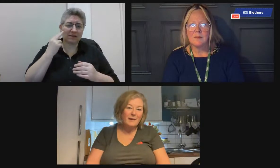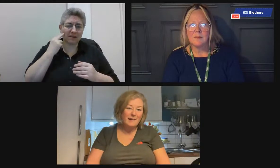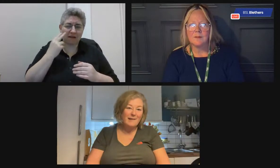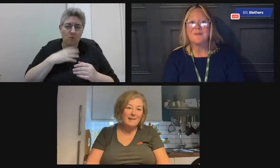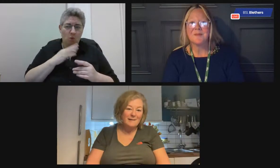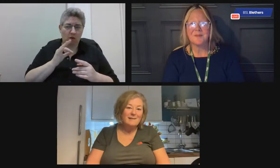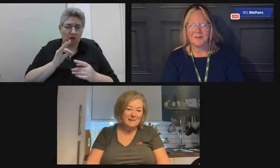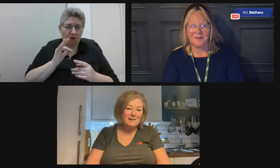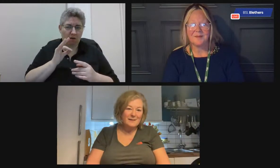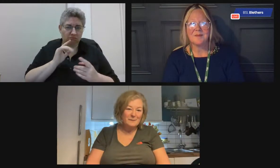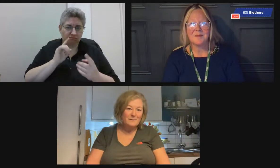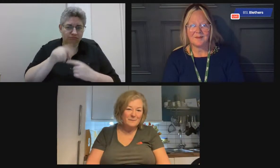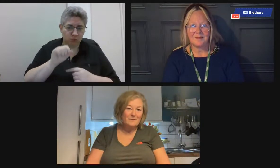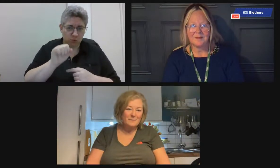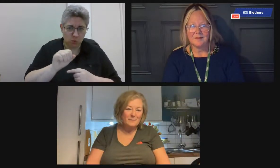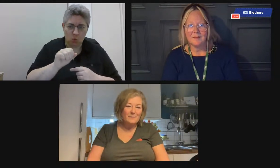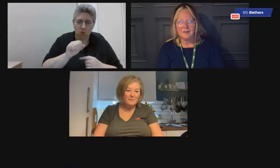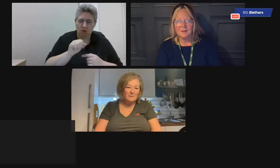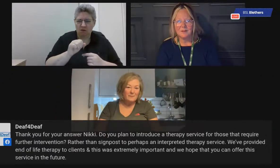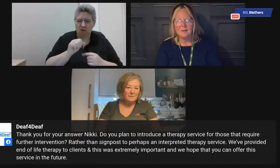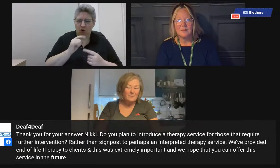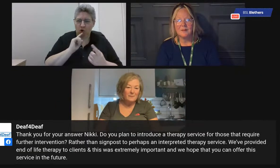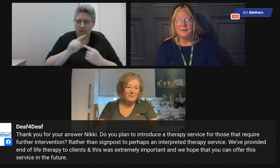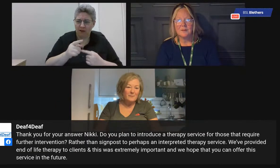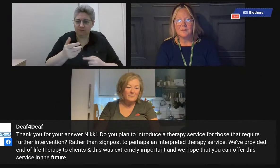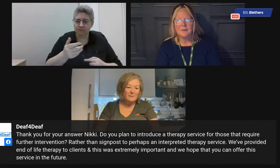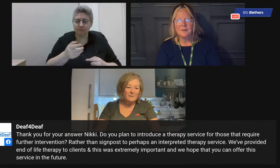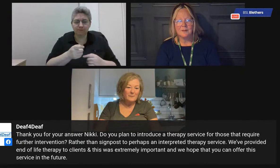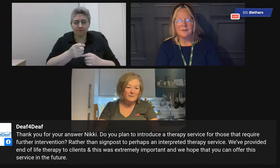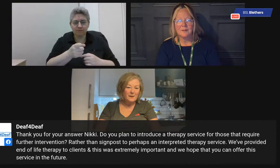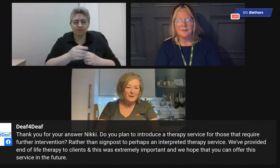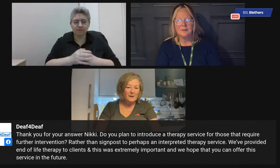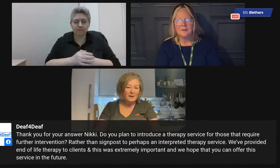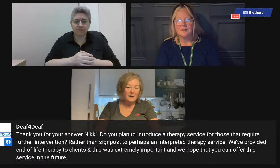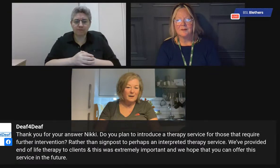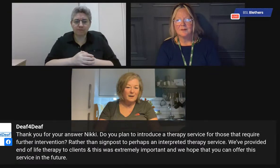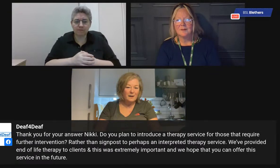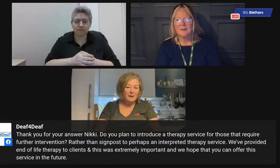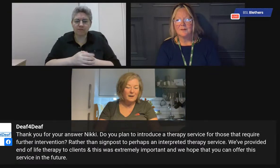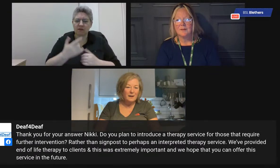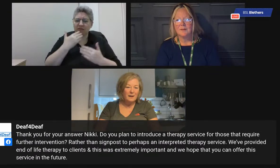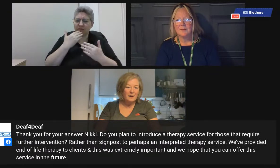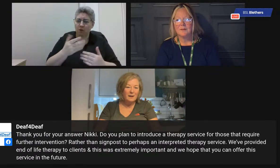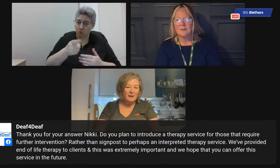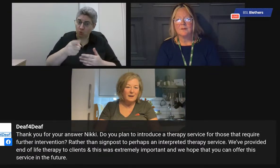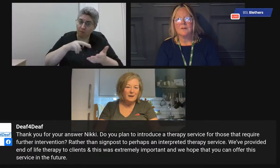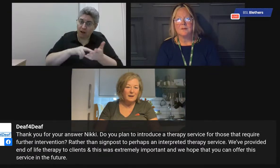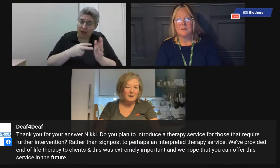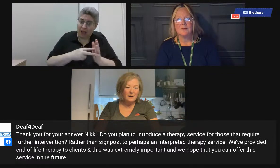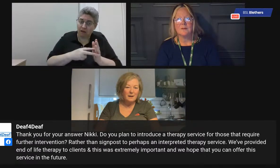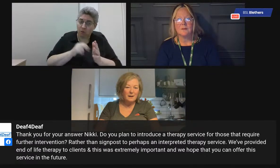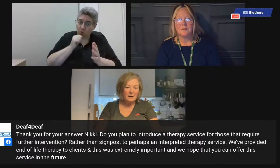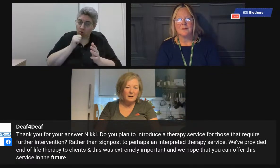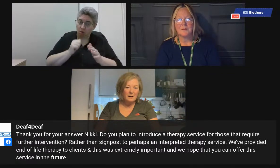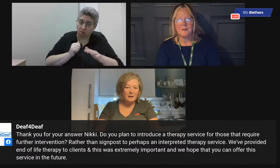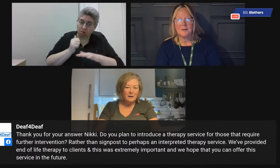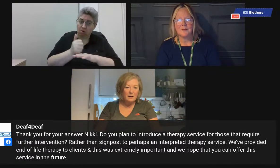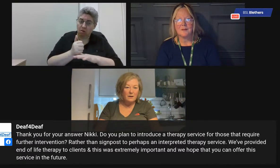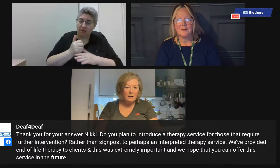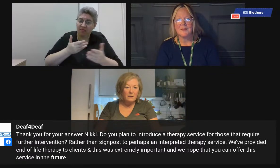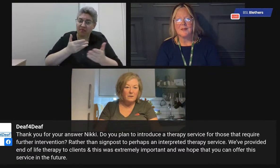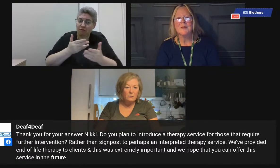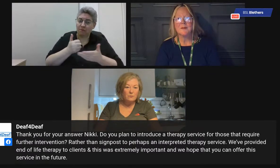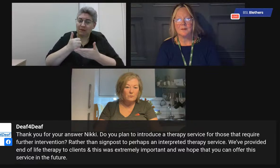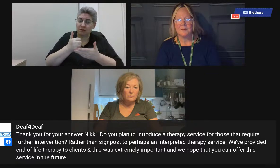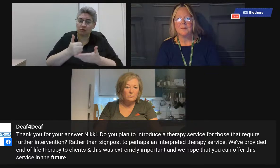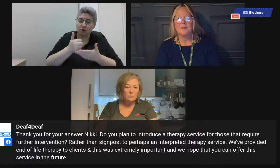see. Deaf for Deaf want to just respond to your answer, Nikki. Thank you